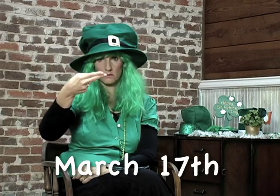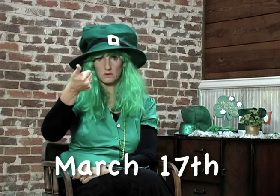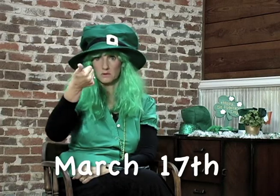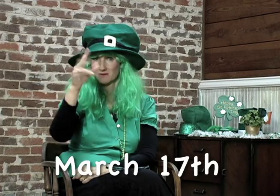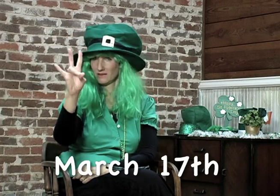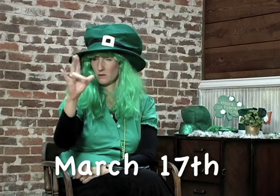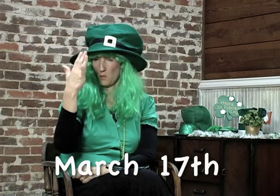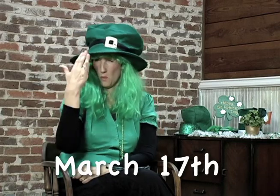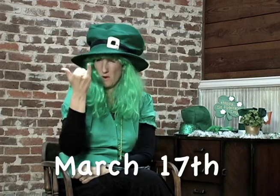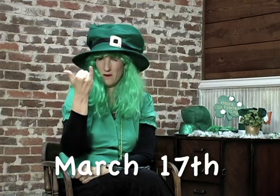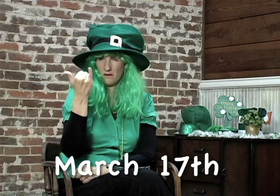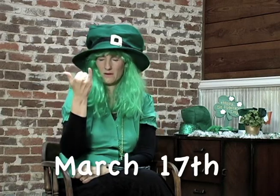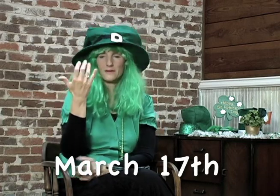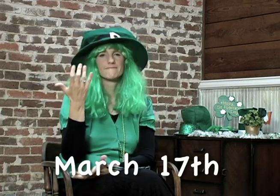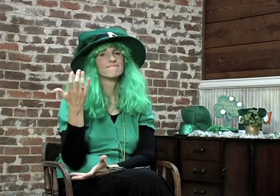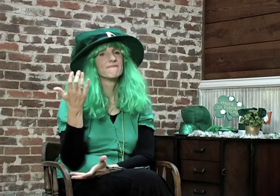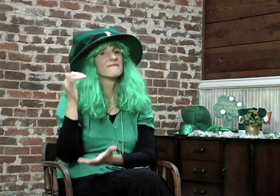March 17th.